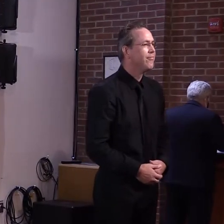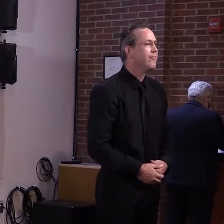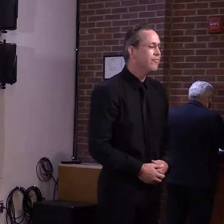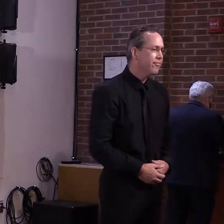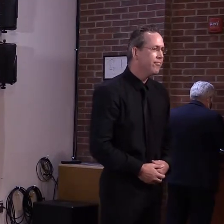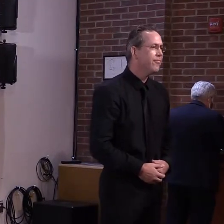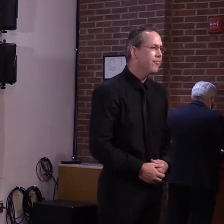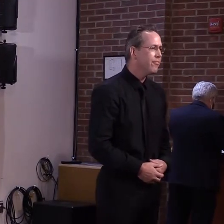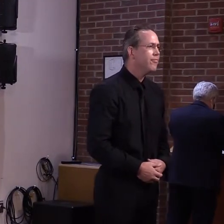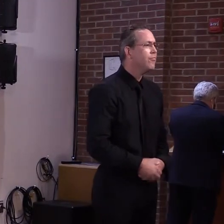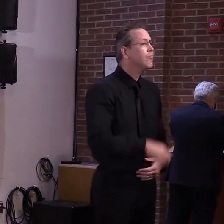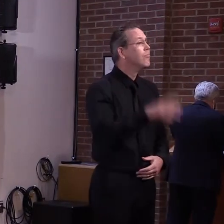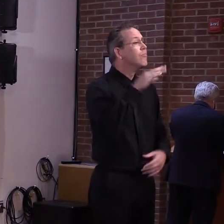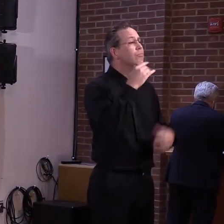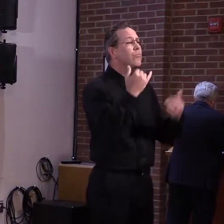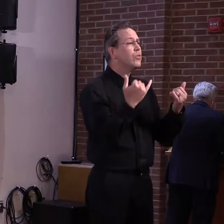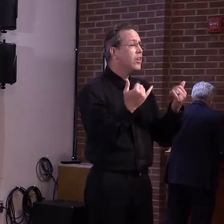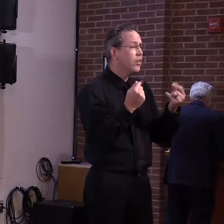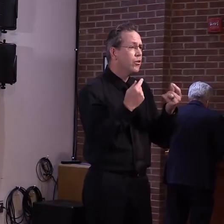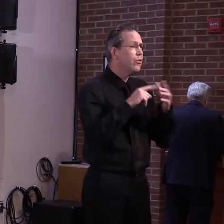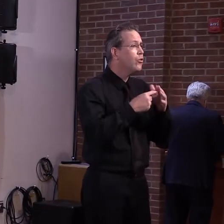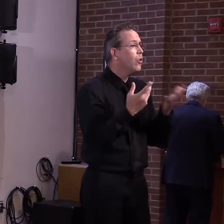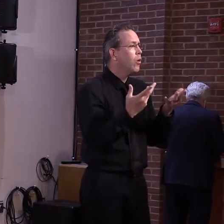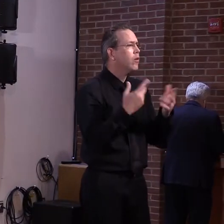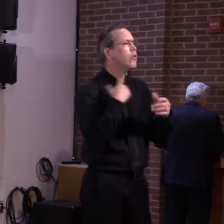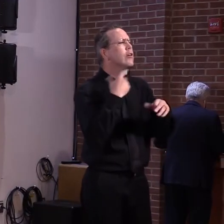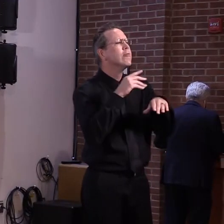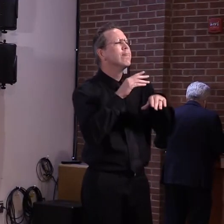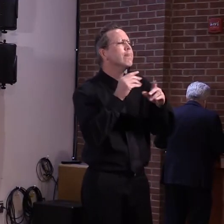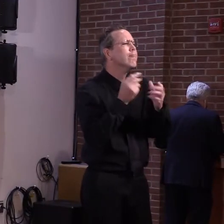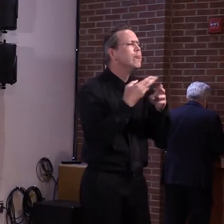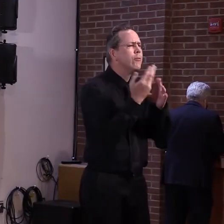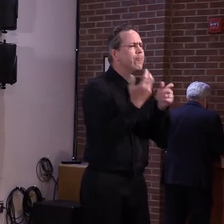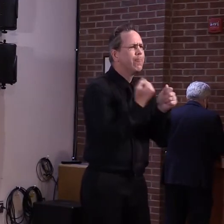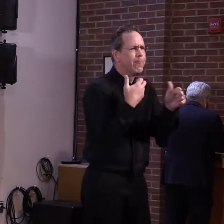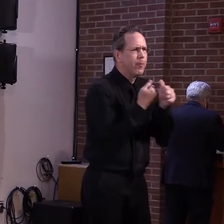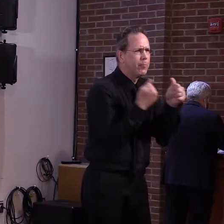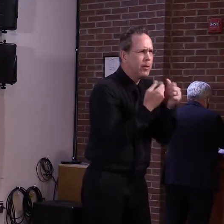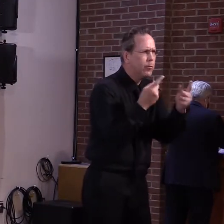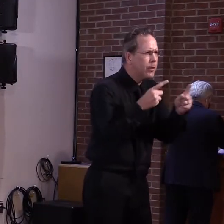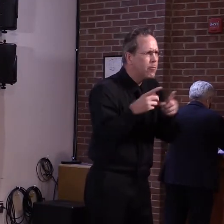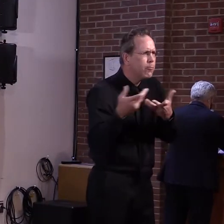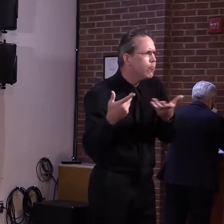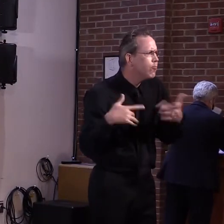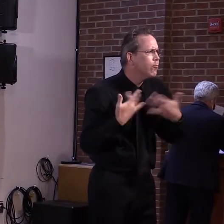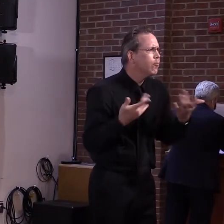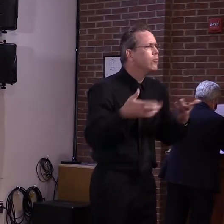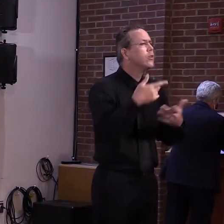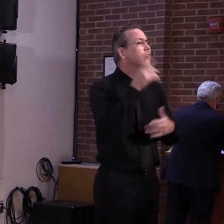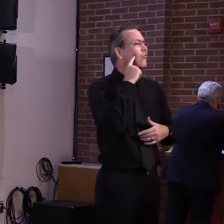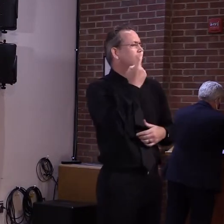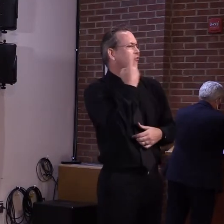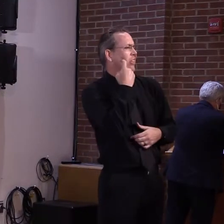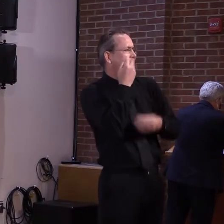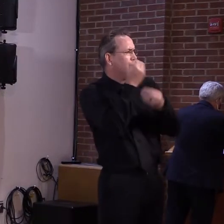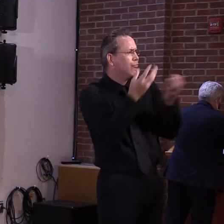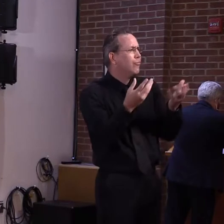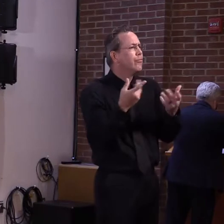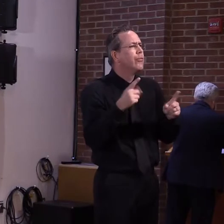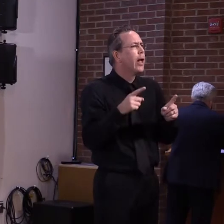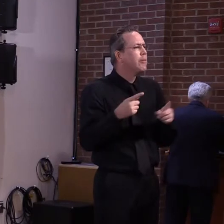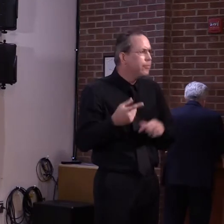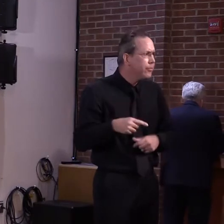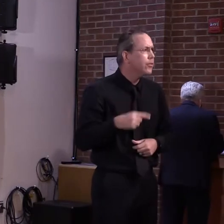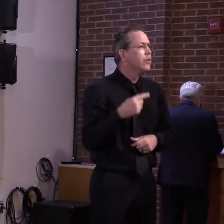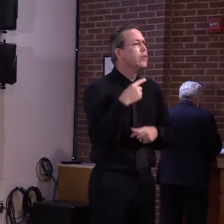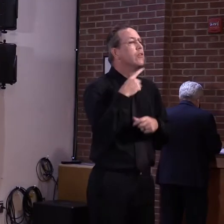I want to start with a few brief updates. First, I want to let everyone know that we've recently issued updated recreational sports